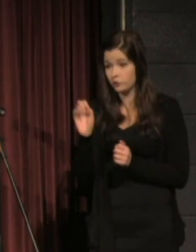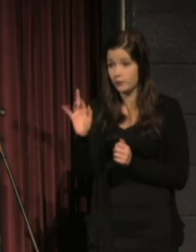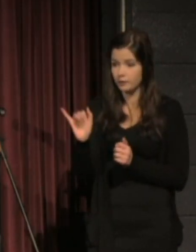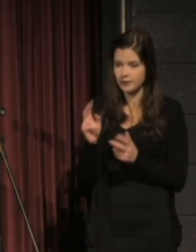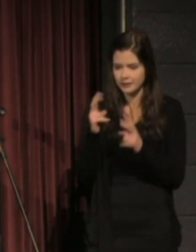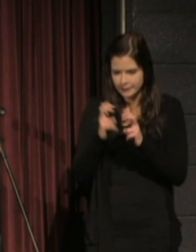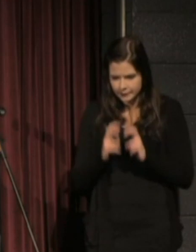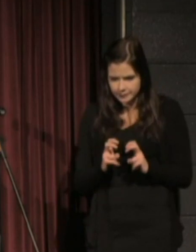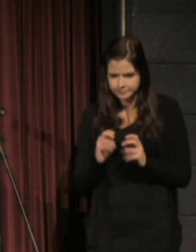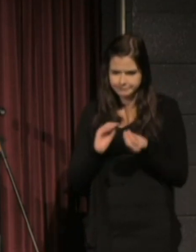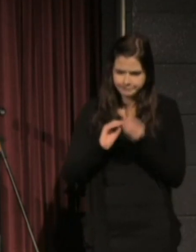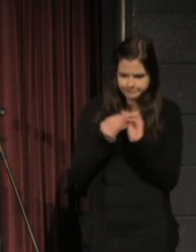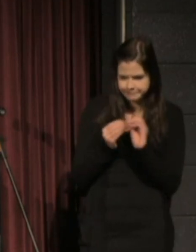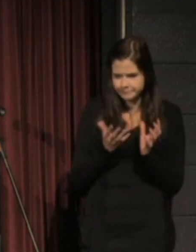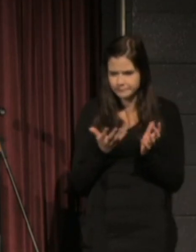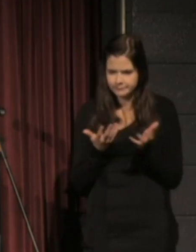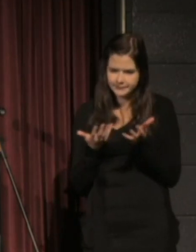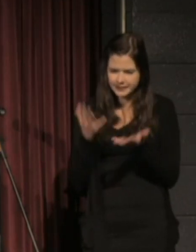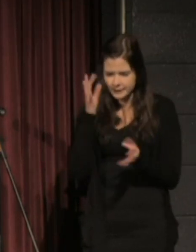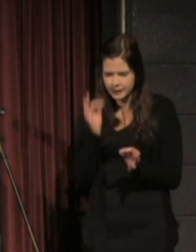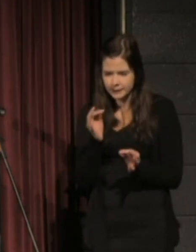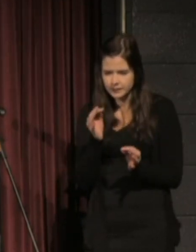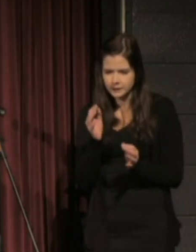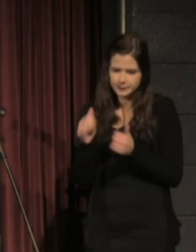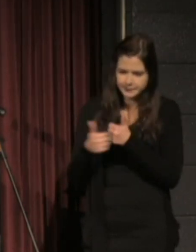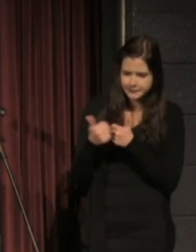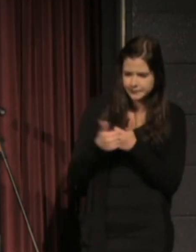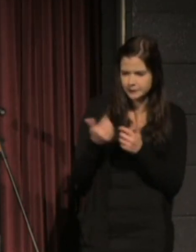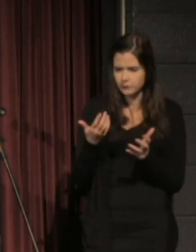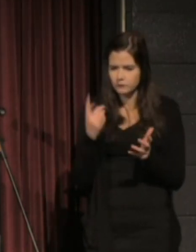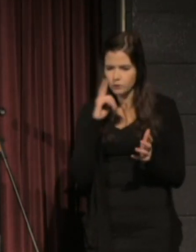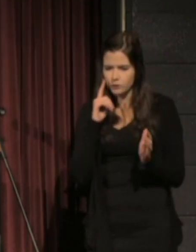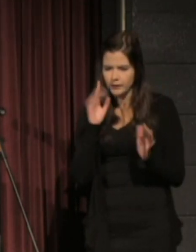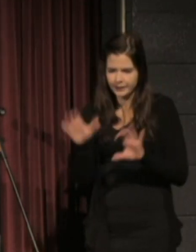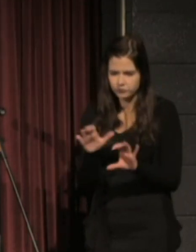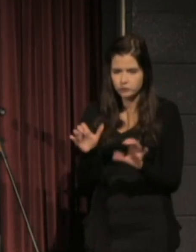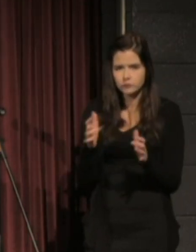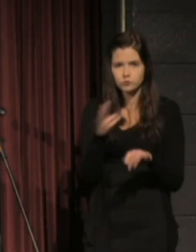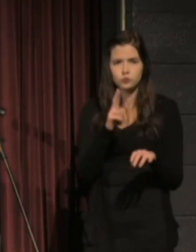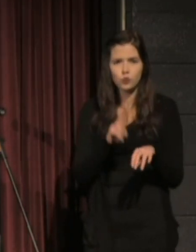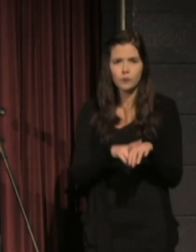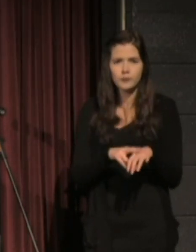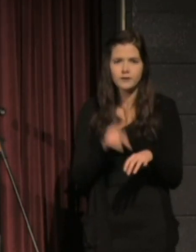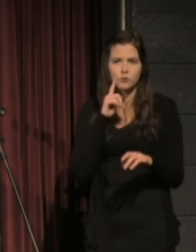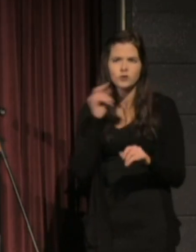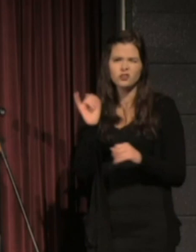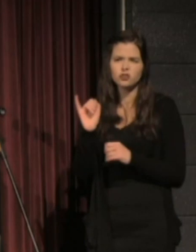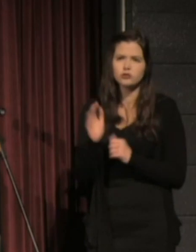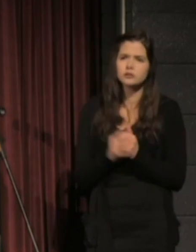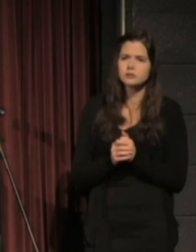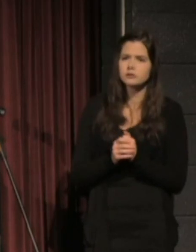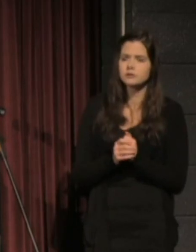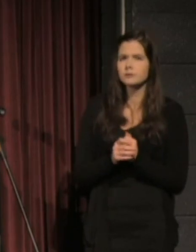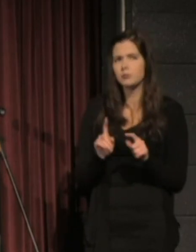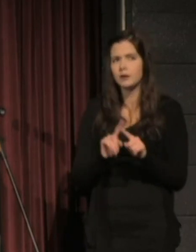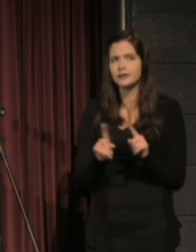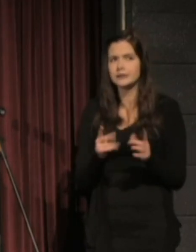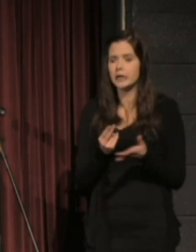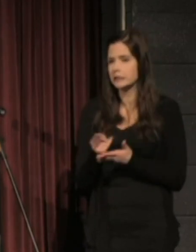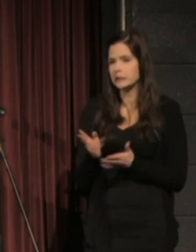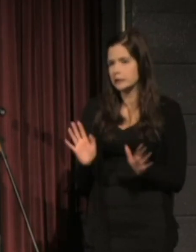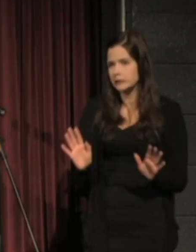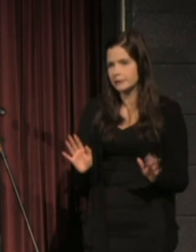analyzes statistics to determine the risks of various actions, usually in the field of insurance. But to be